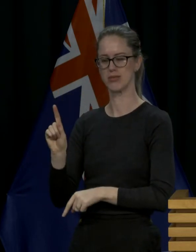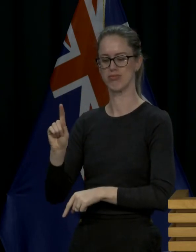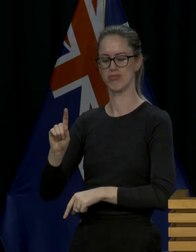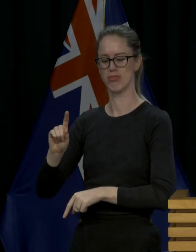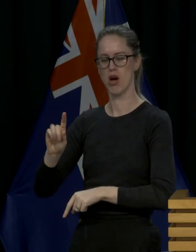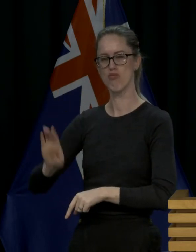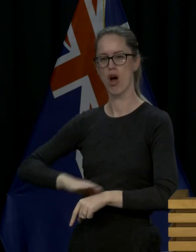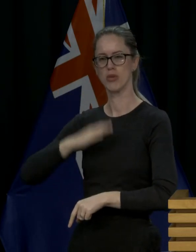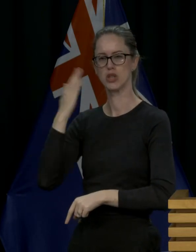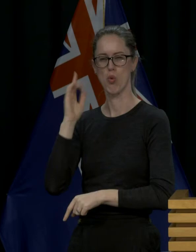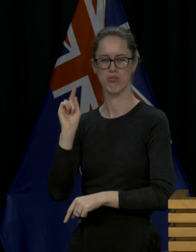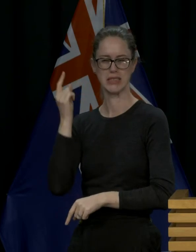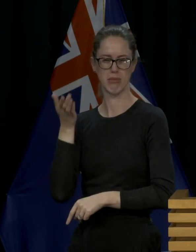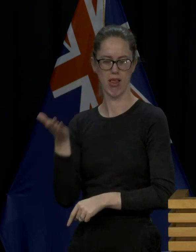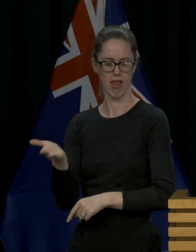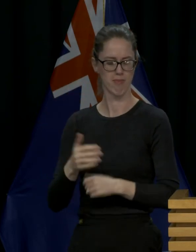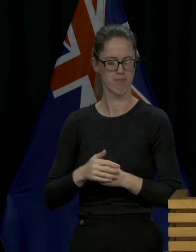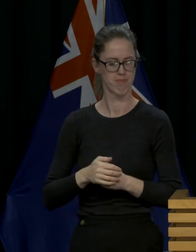primary school principal.